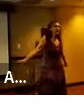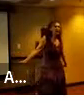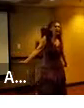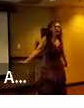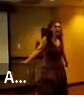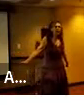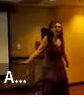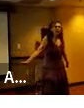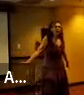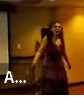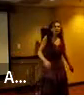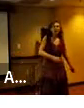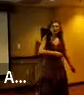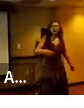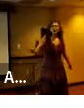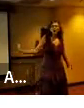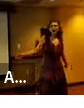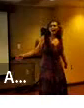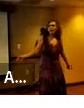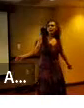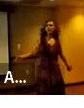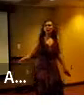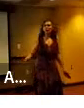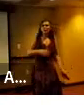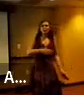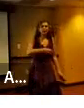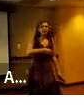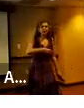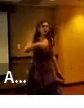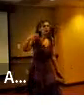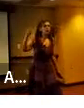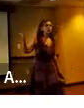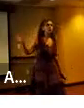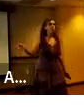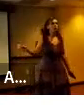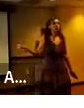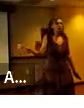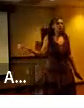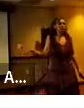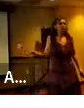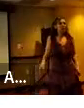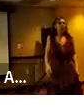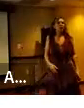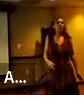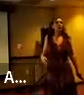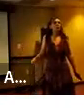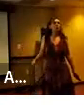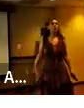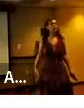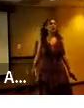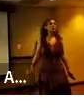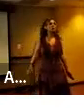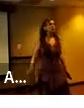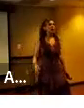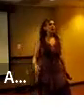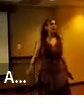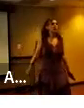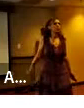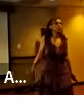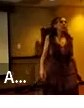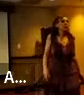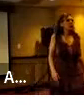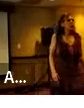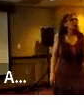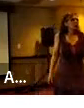of information that I'm not looking at because everybody said it was unimportant because I don't sell cars to